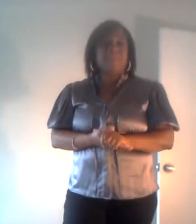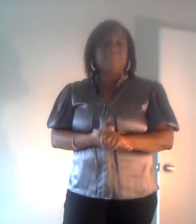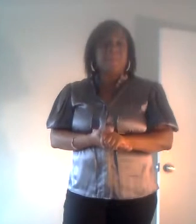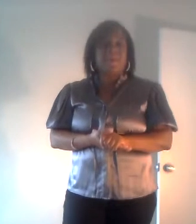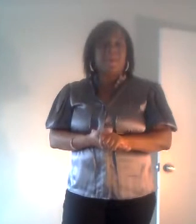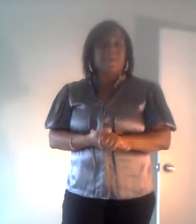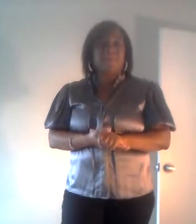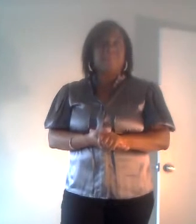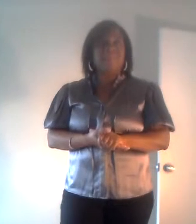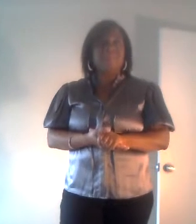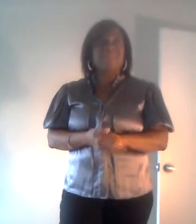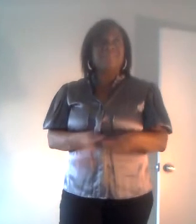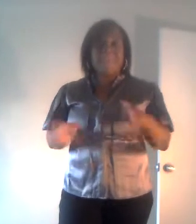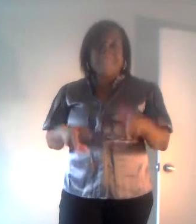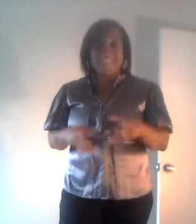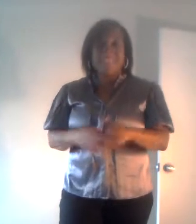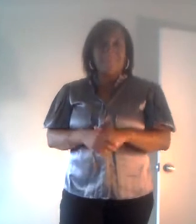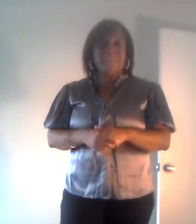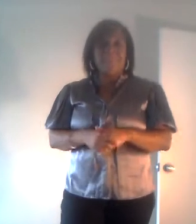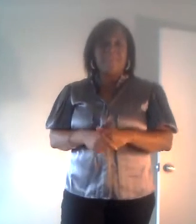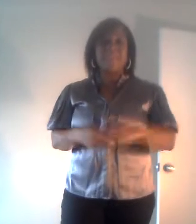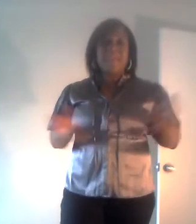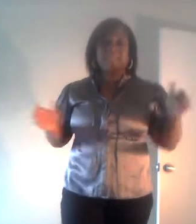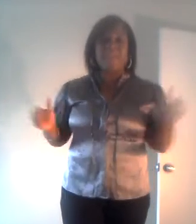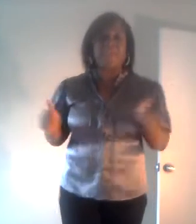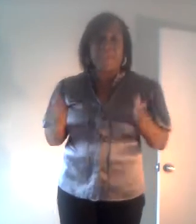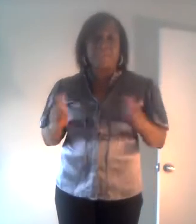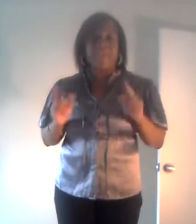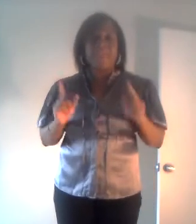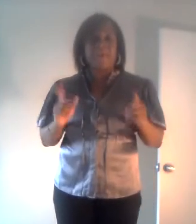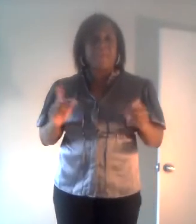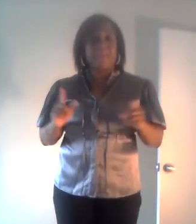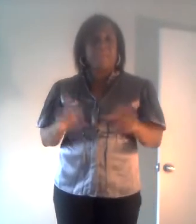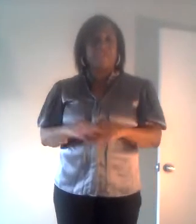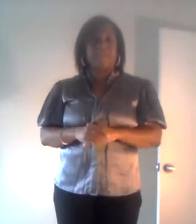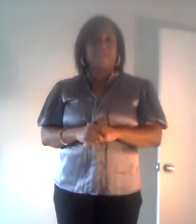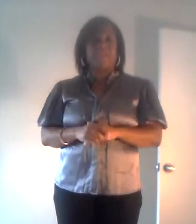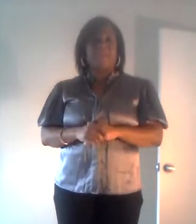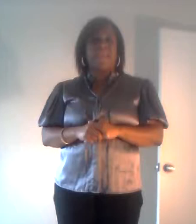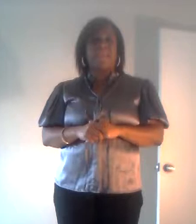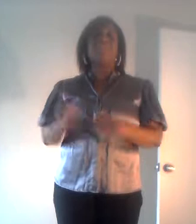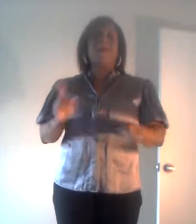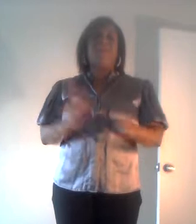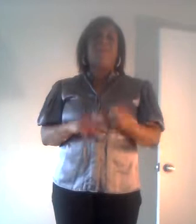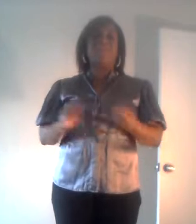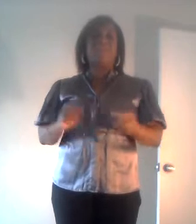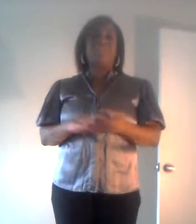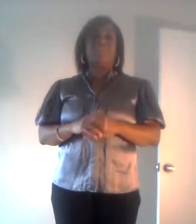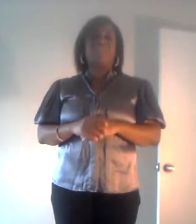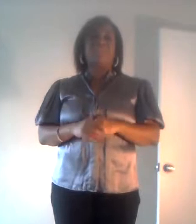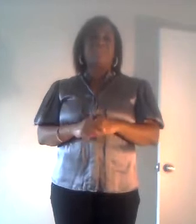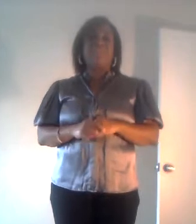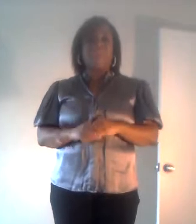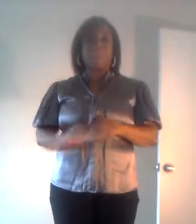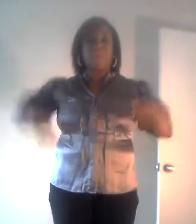up the Insanity Fit Test. Did great with that. I'll update you about that later. I also did Jillian Michaels'